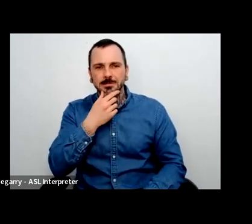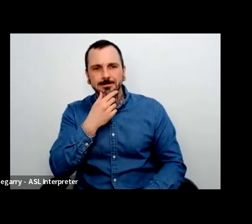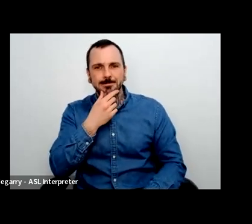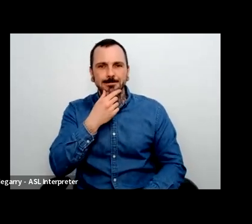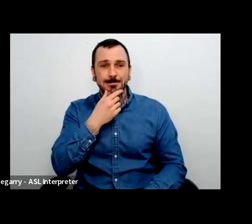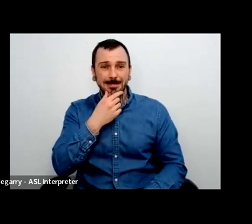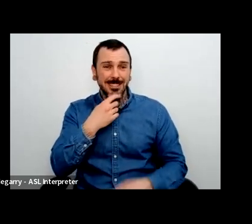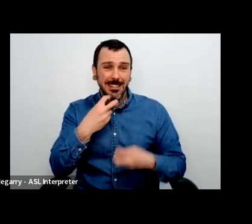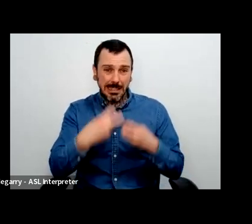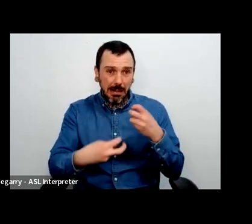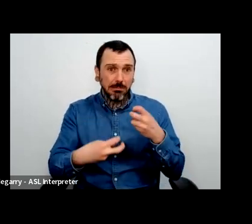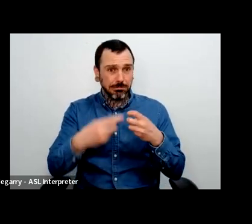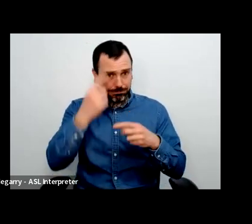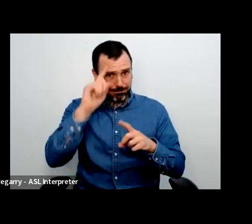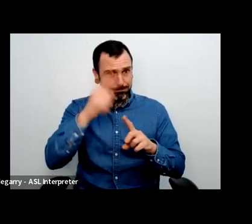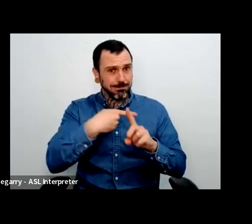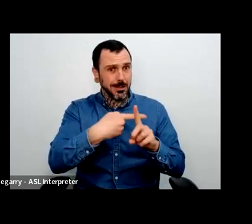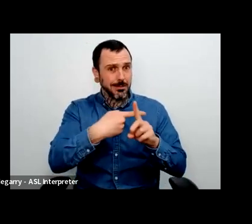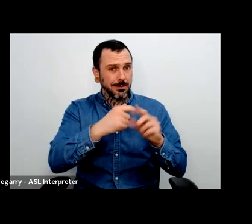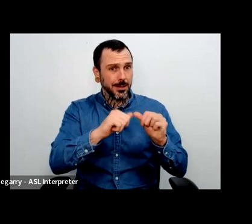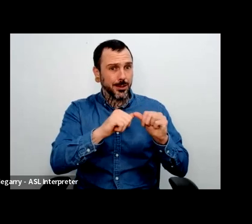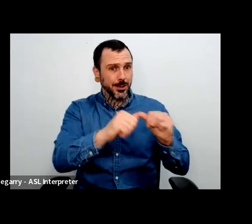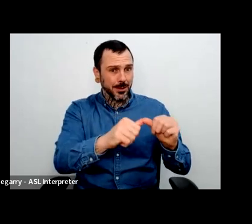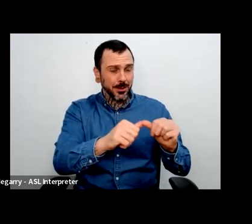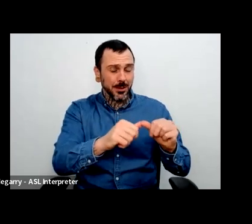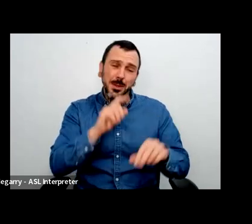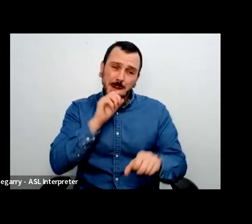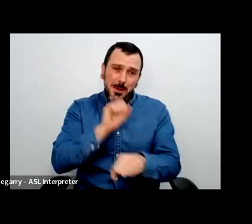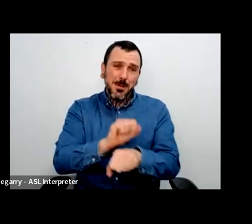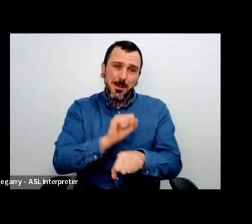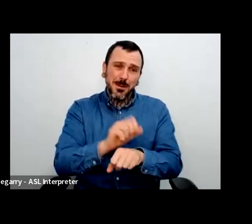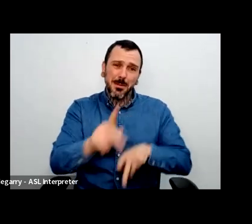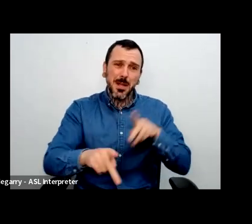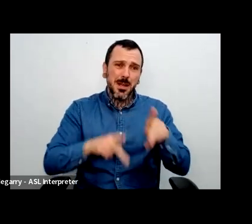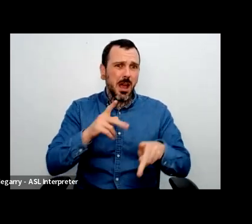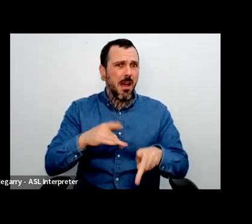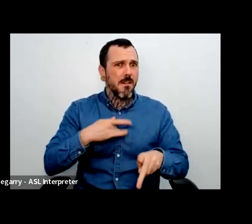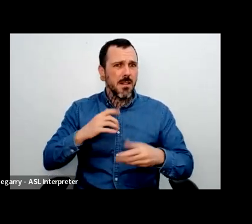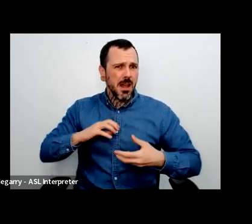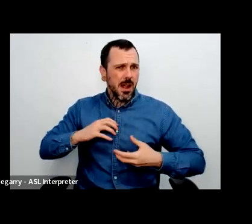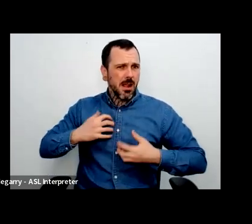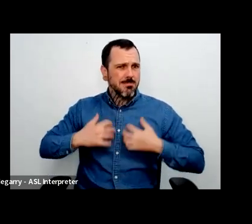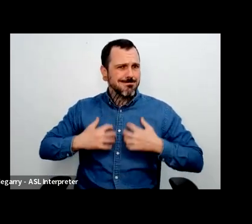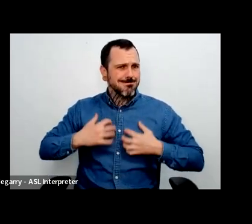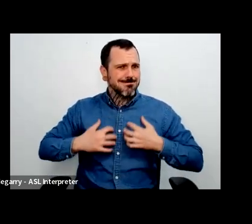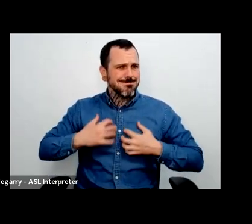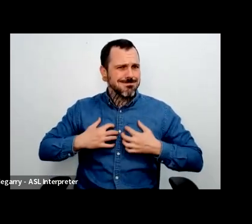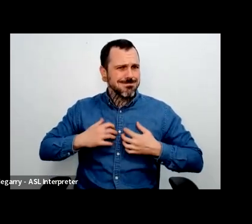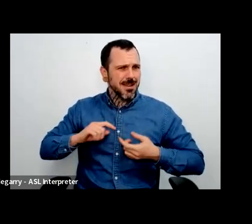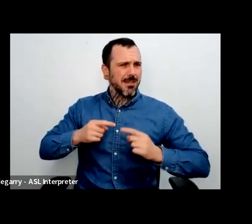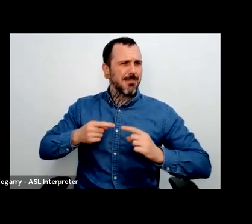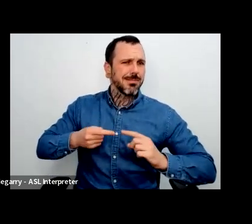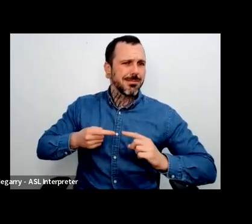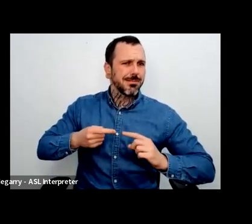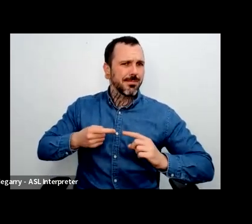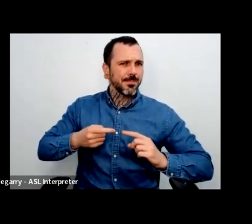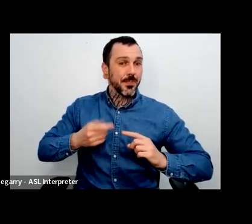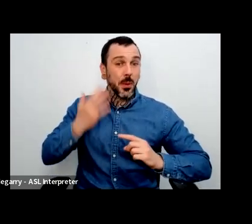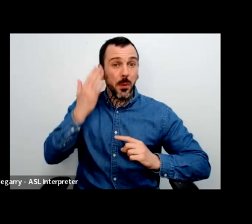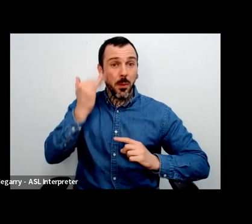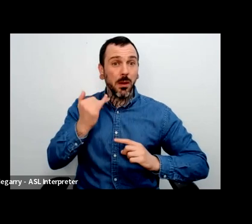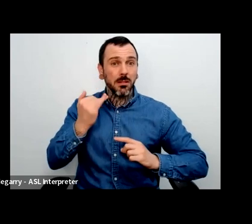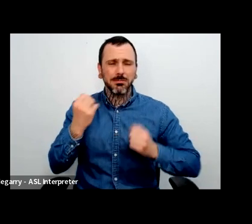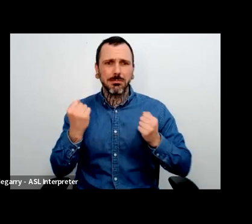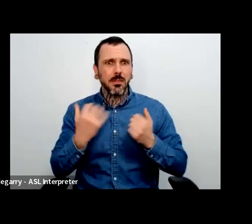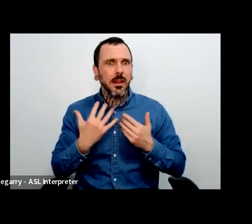I think people are really hurting. I think they're afraid because of the